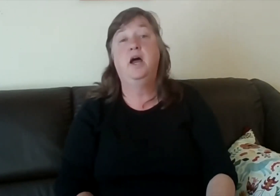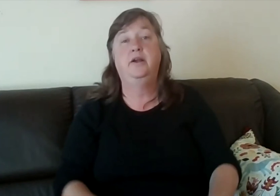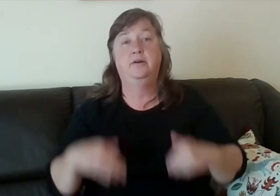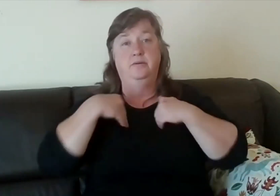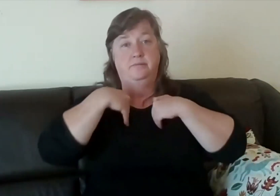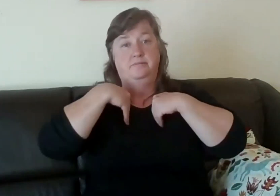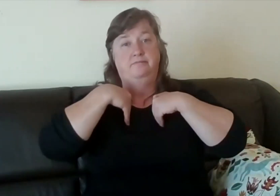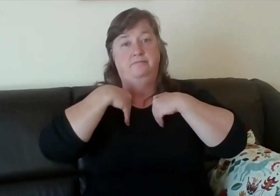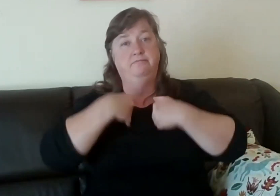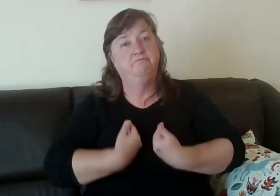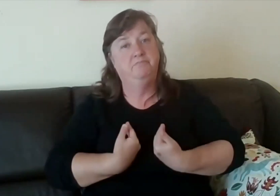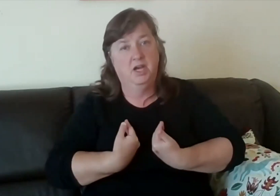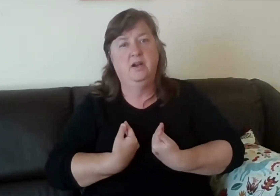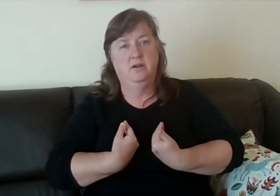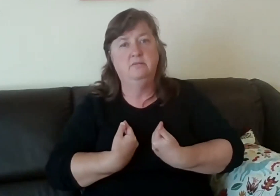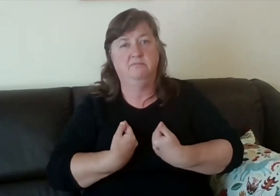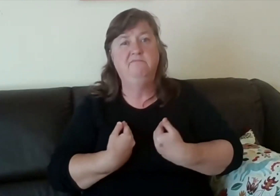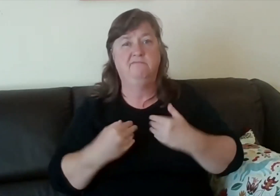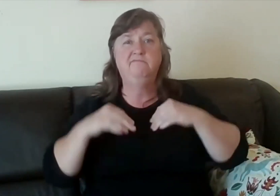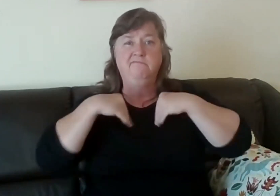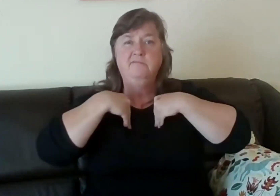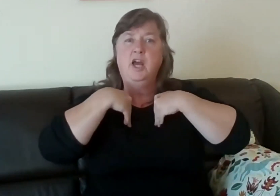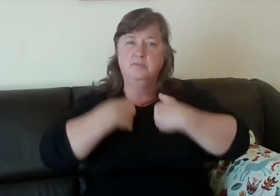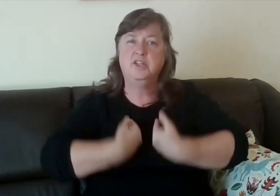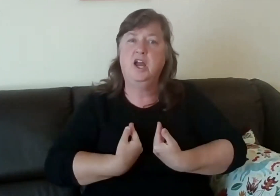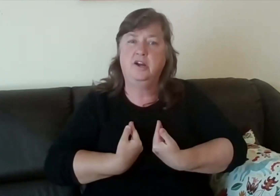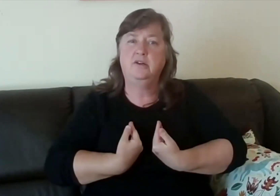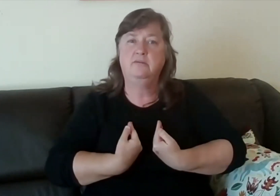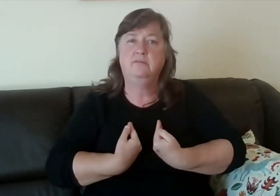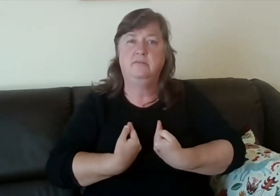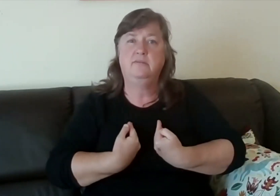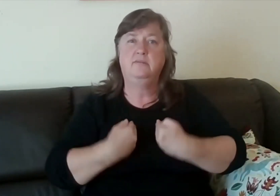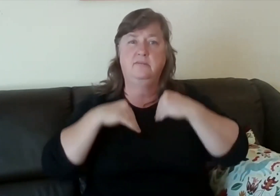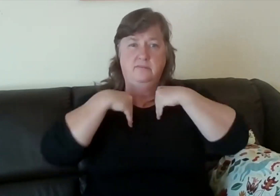Tired. Tired. Yeah, I'm tired.